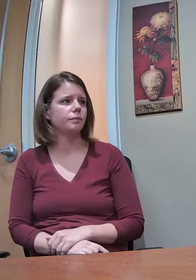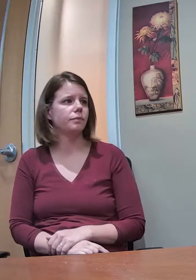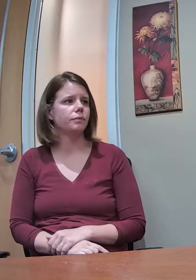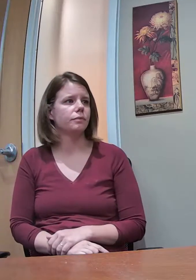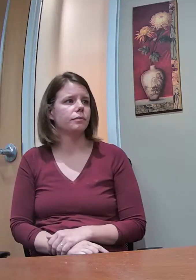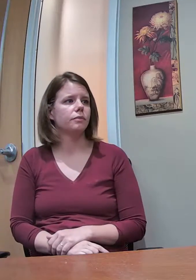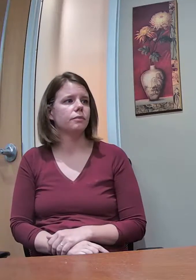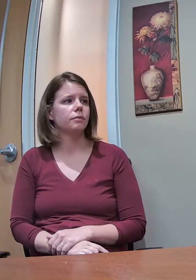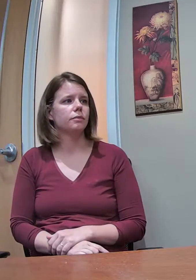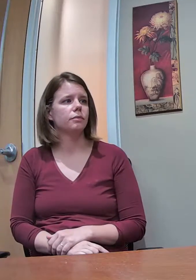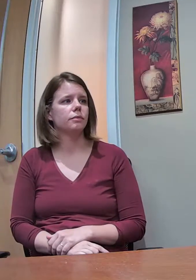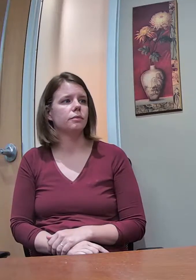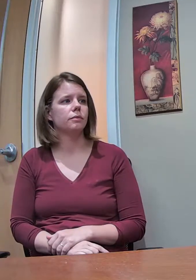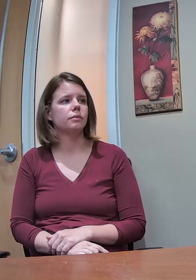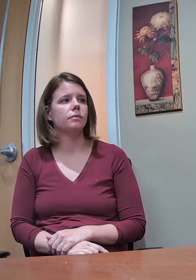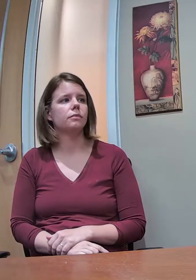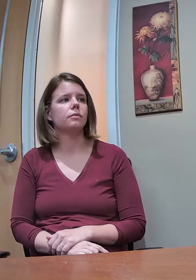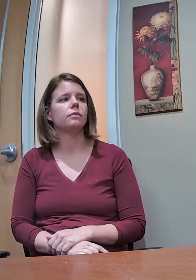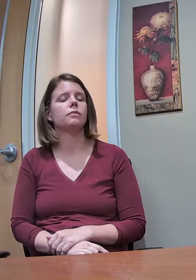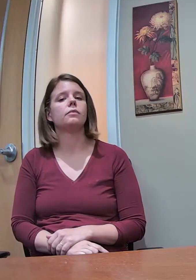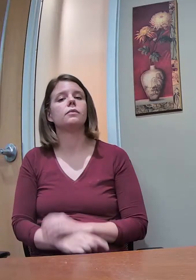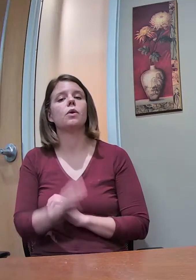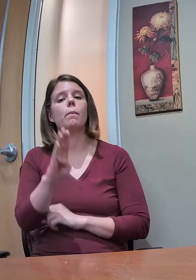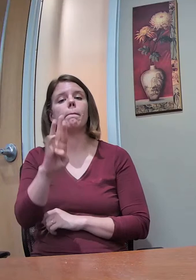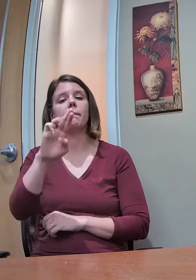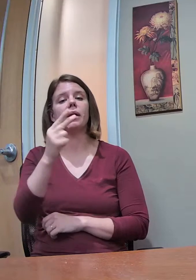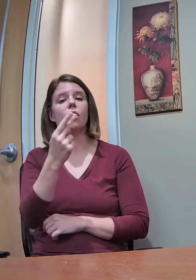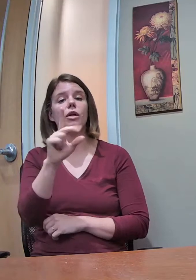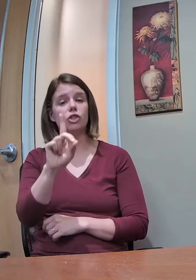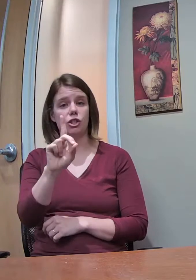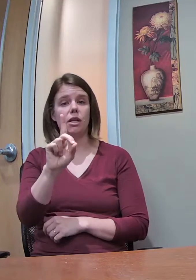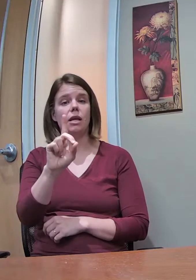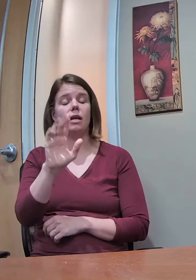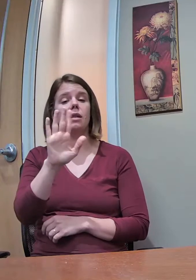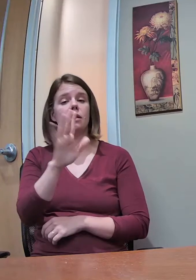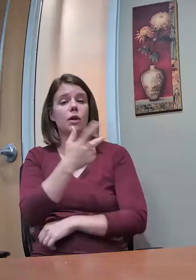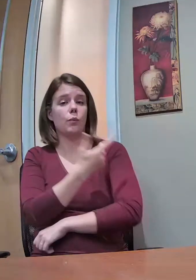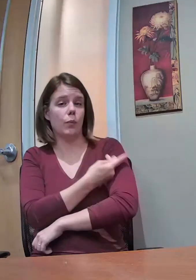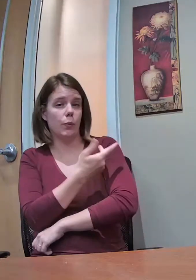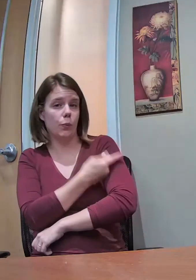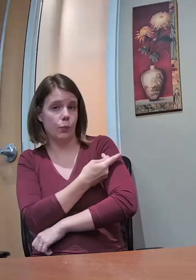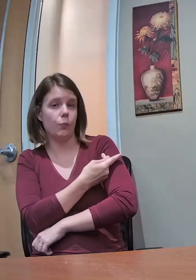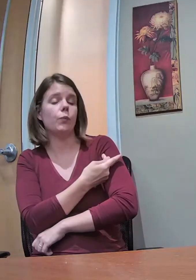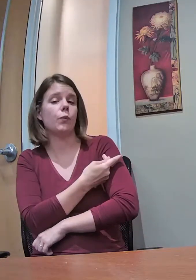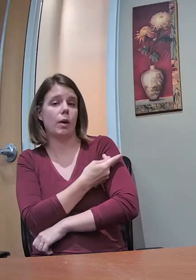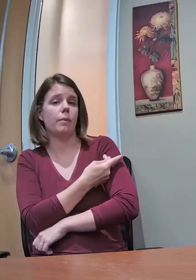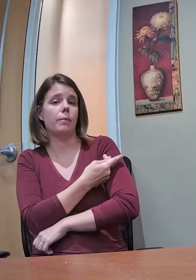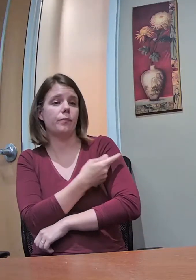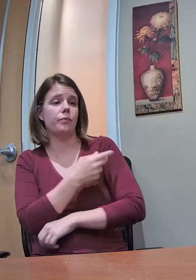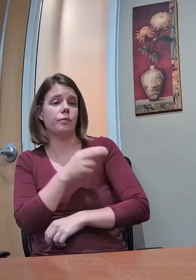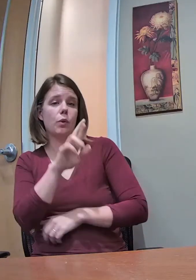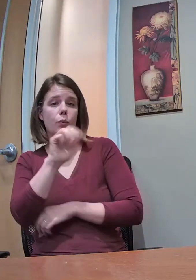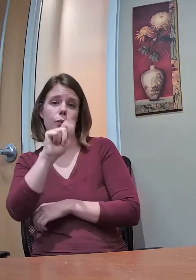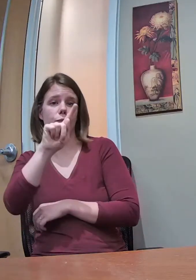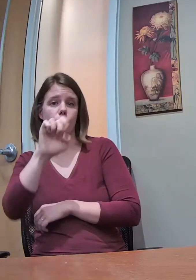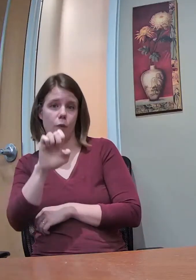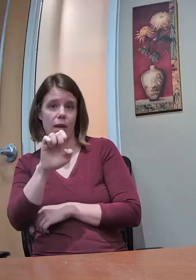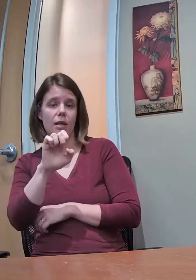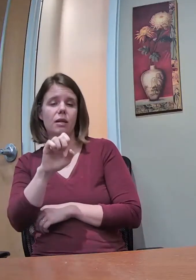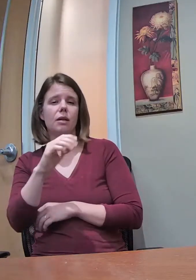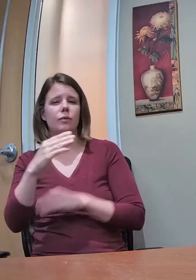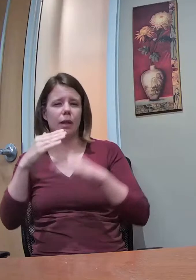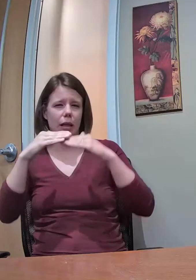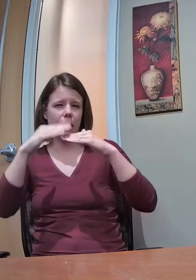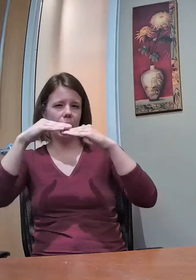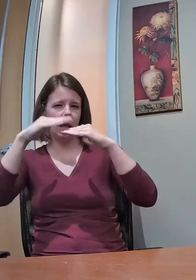So BRHD's immunization coverage rate has fluctuated around the required minimum. And as of June 8th,